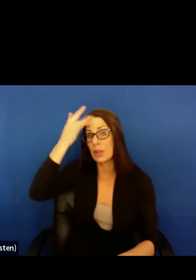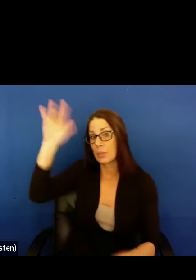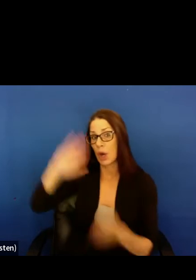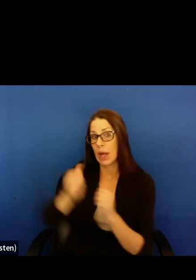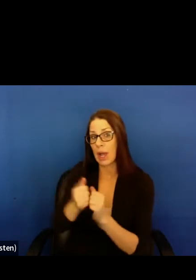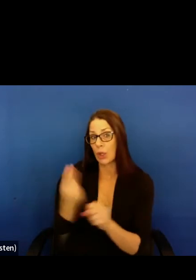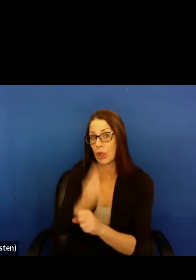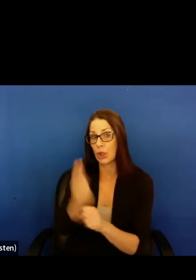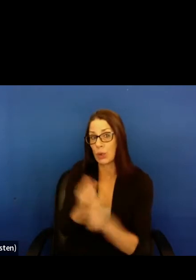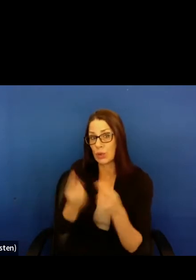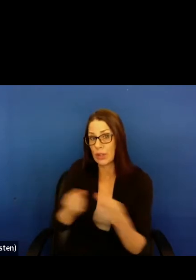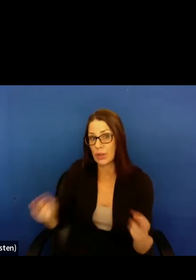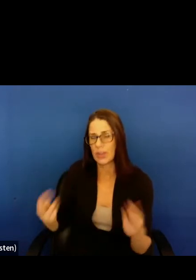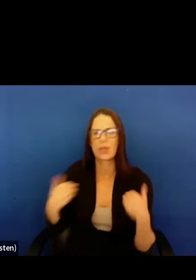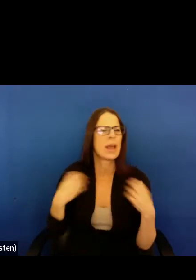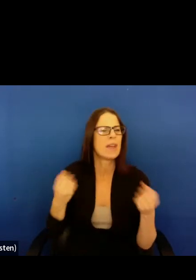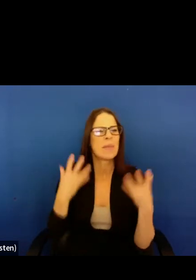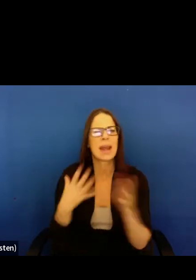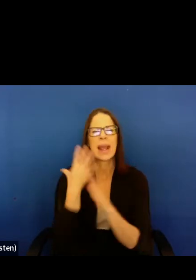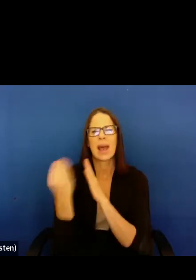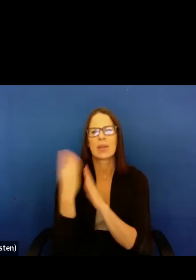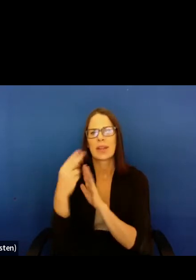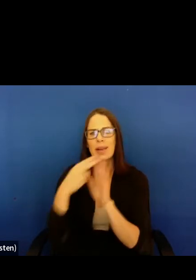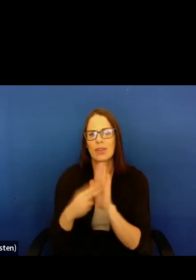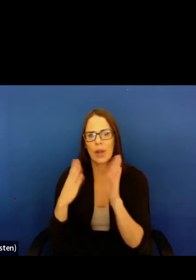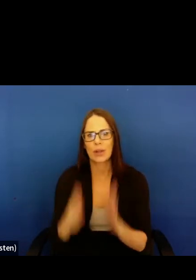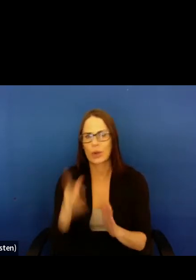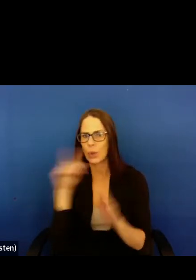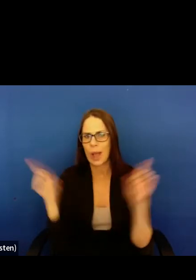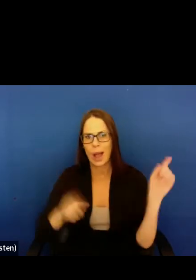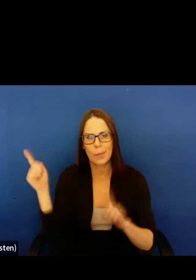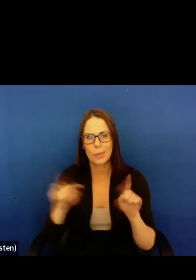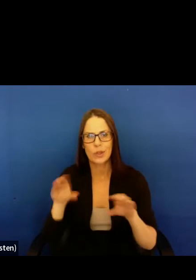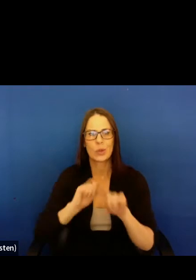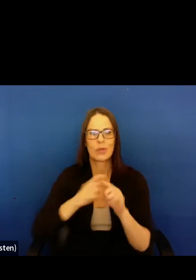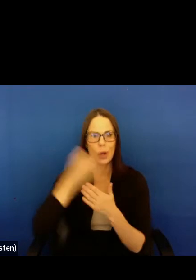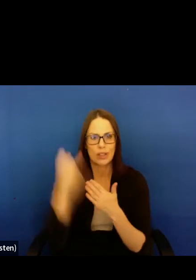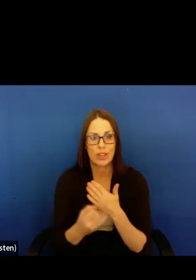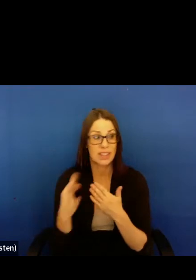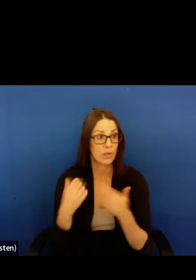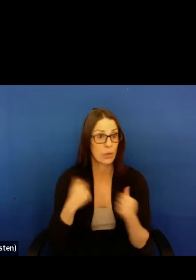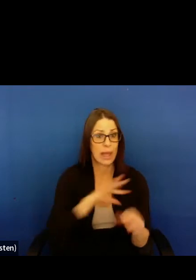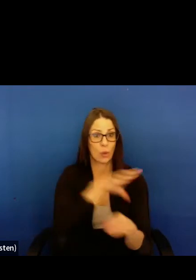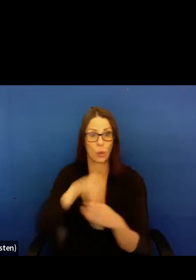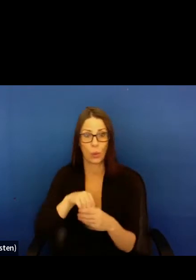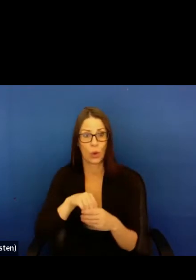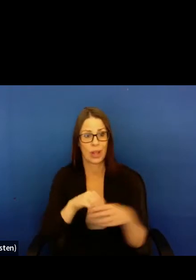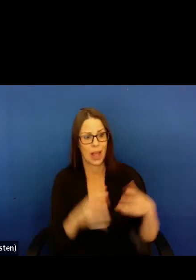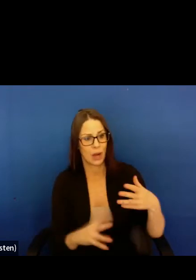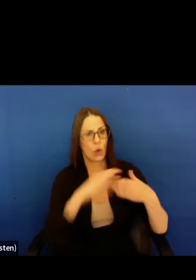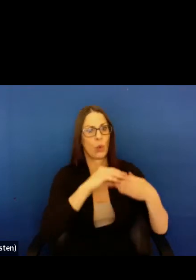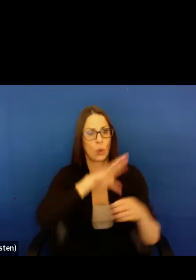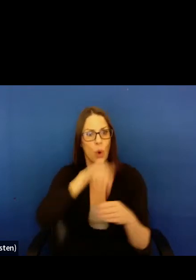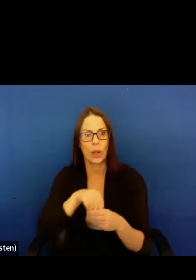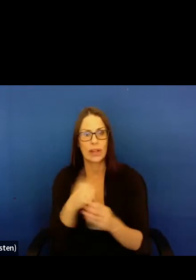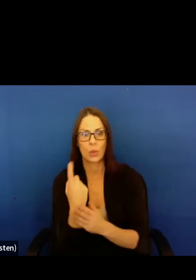a bunch of outside contractors that come in and do a lot of projects. So if we could roll in those things and the issues that come